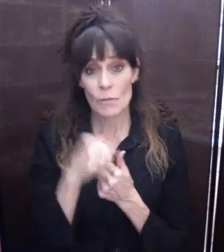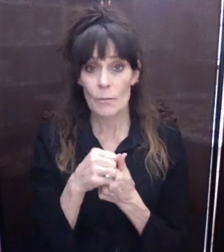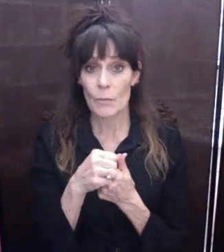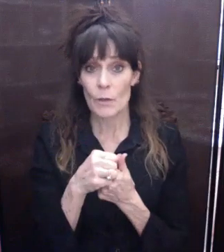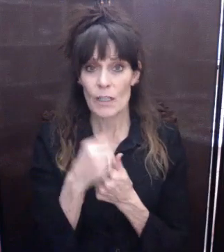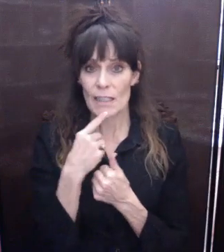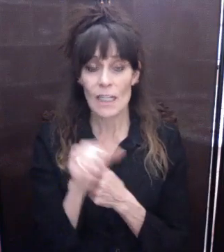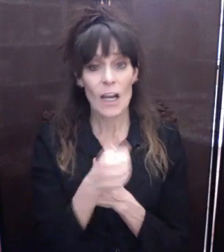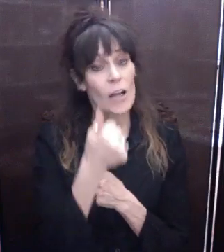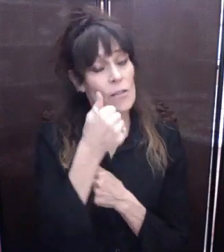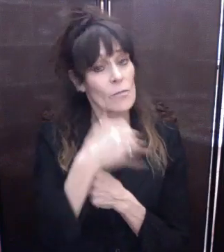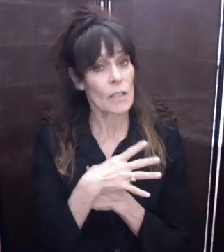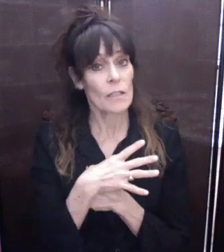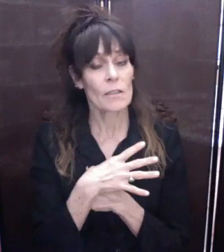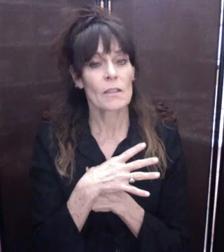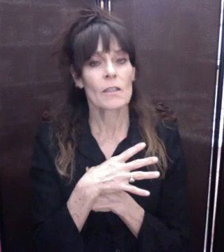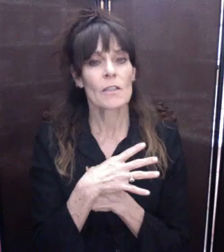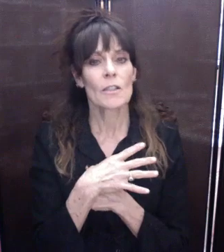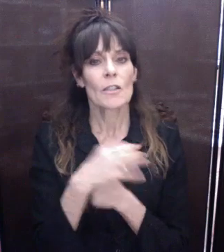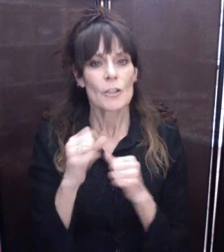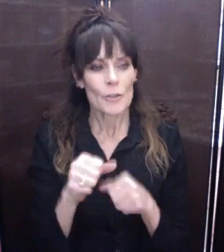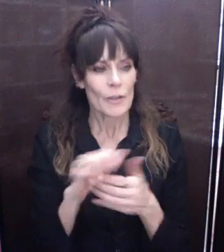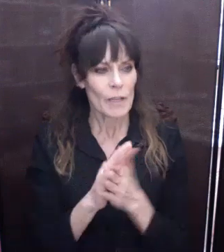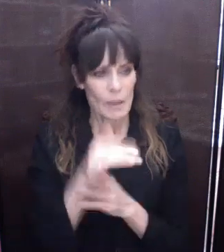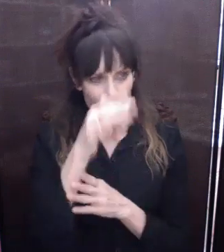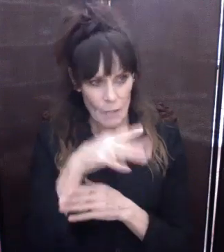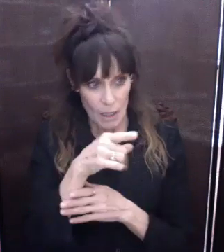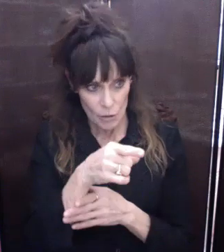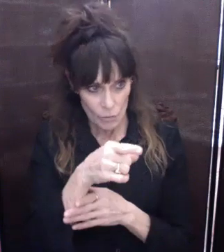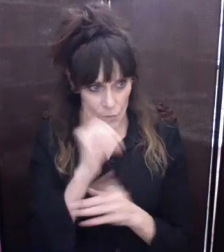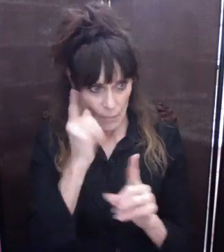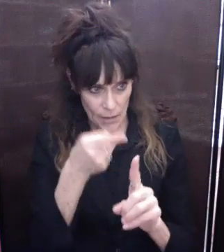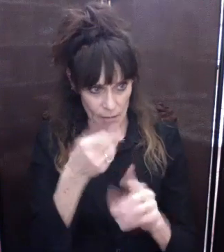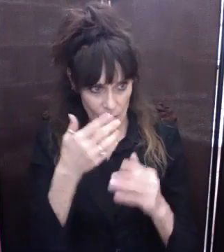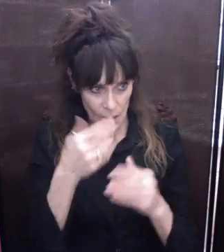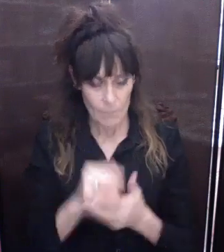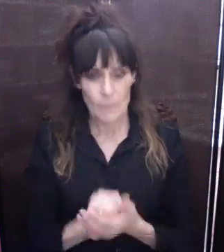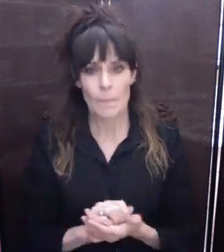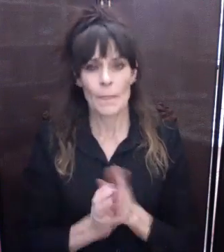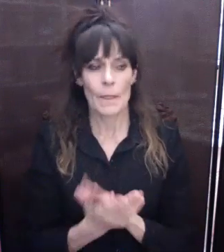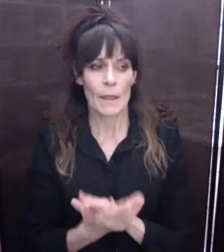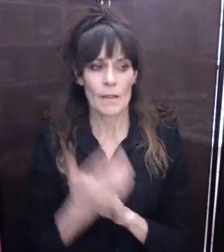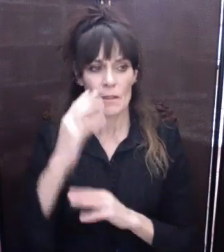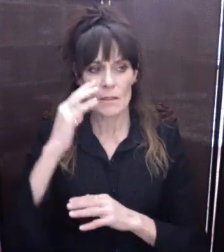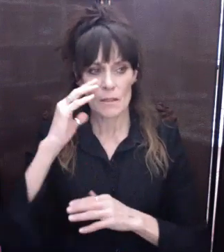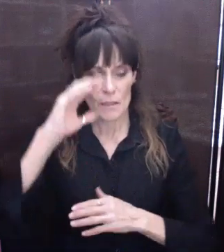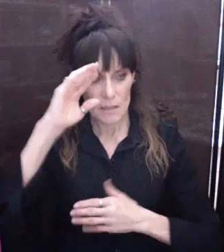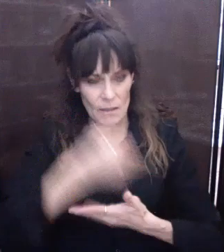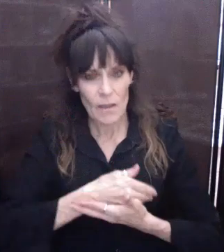other guys, you can become the man you were meant to be. The son, the husband, the partner, the